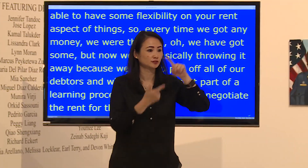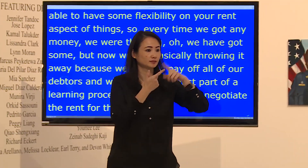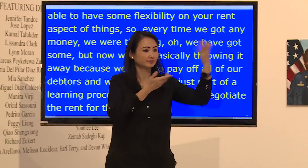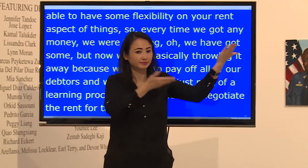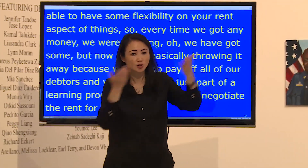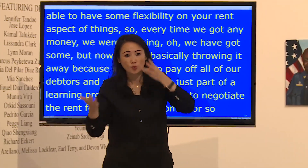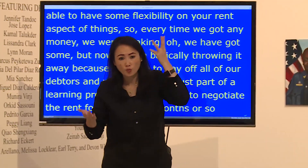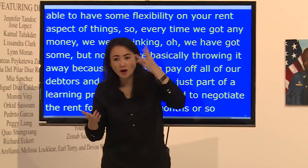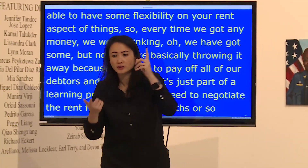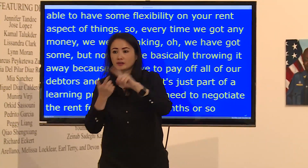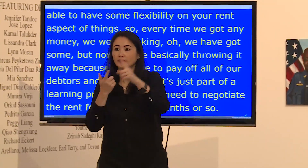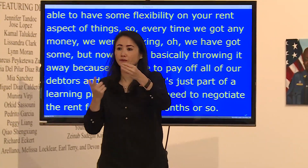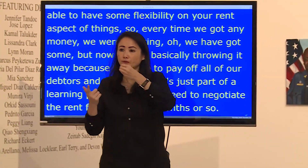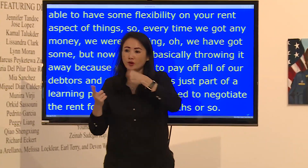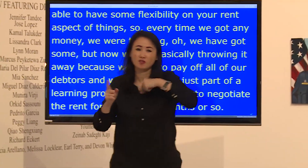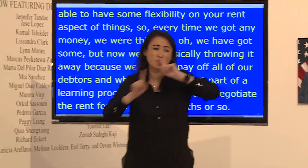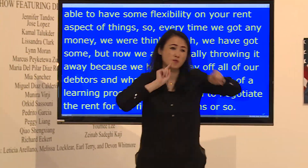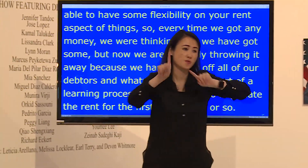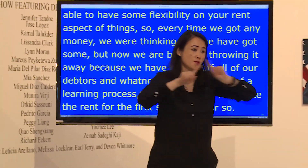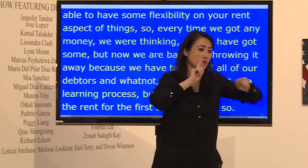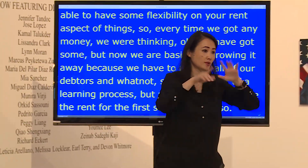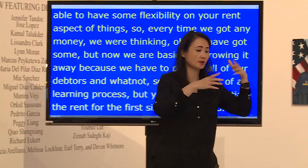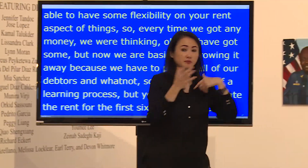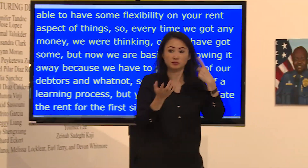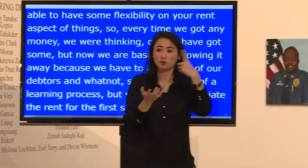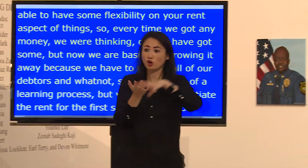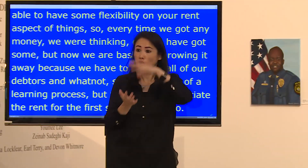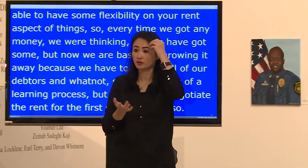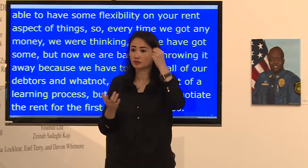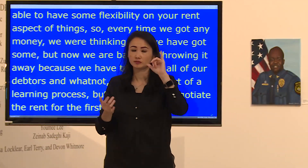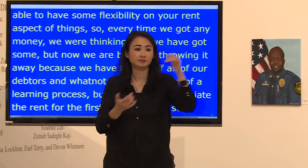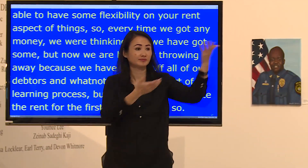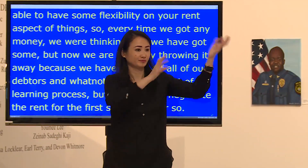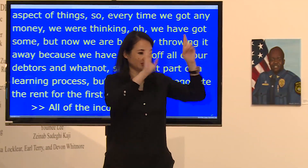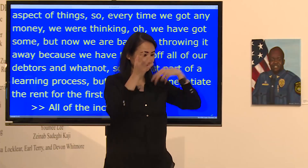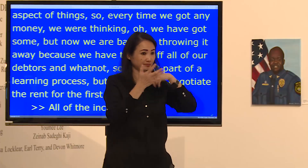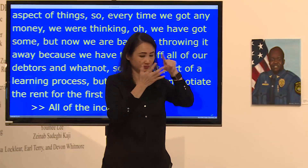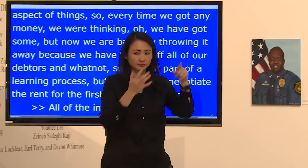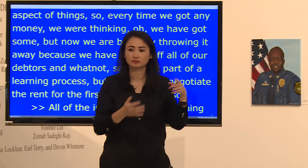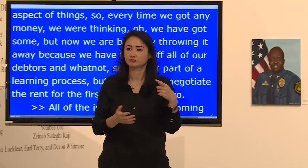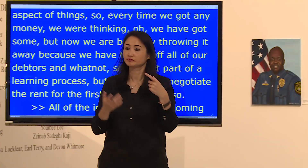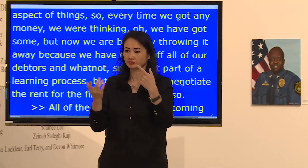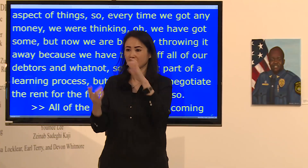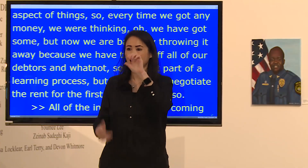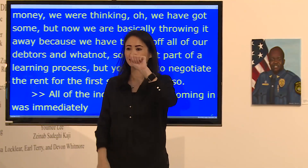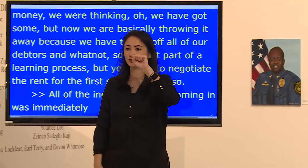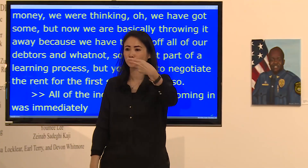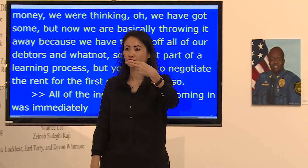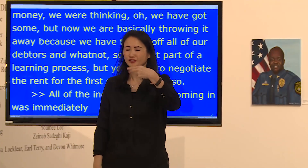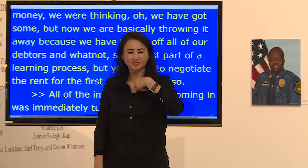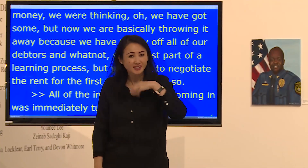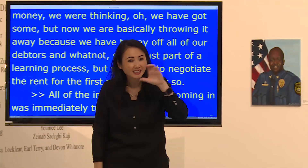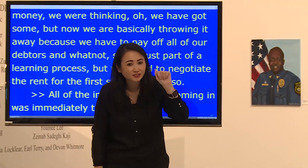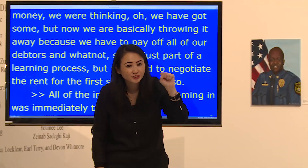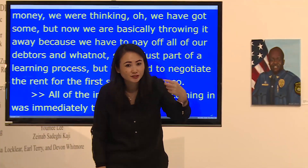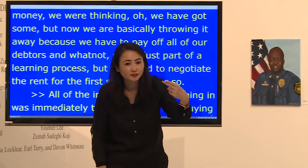All the income that was coming in was immediately turning around and buying more materials, products, as well as turning around and paying back our